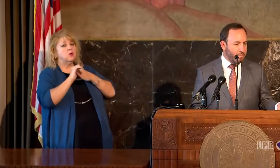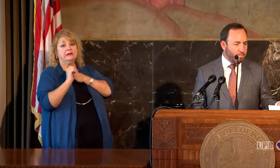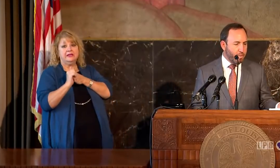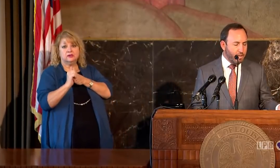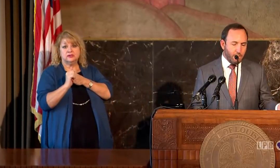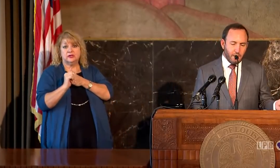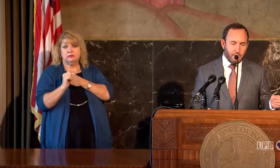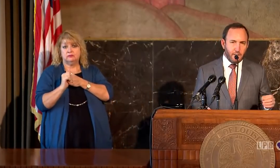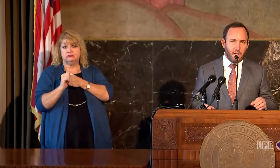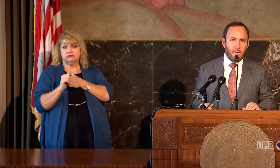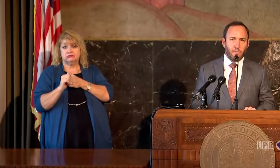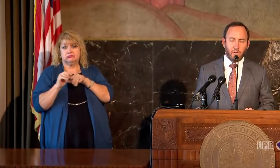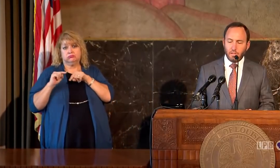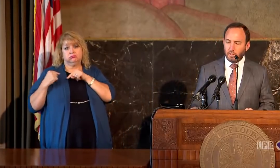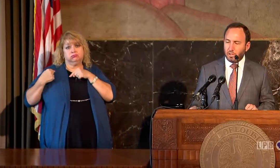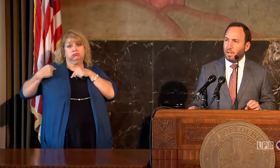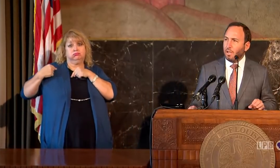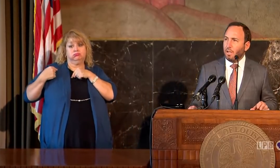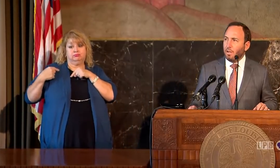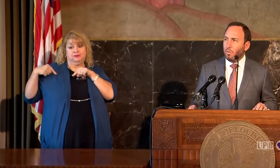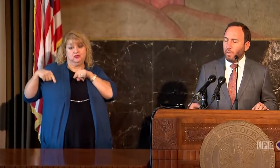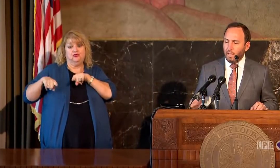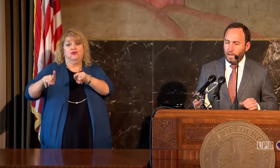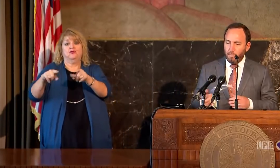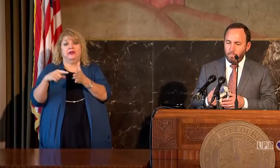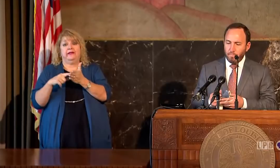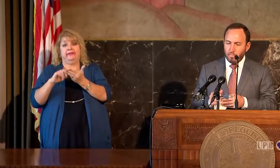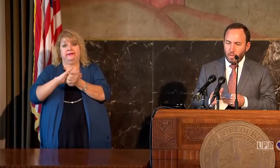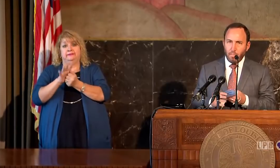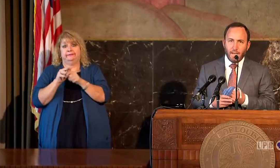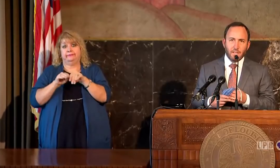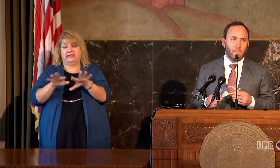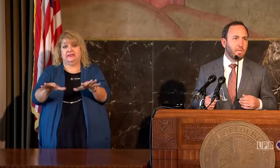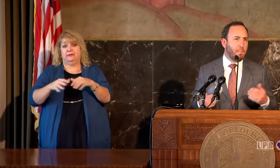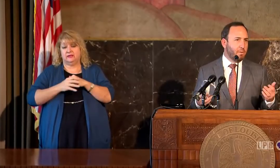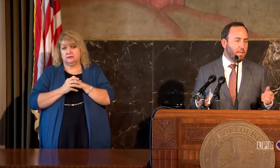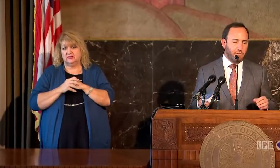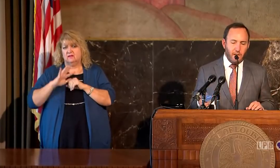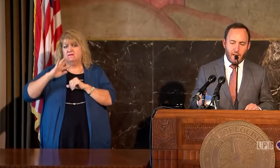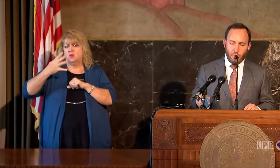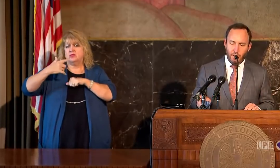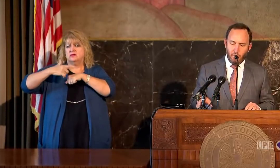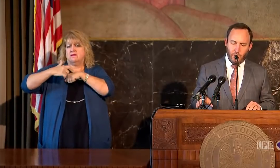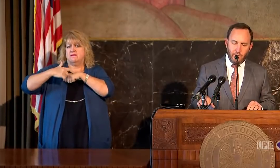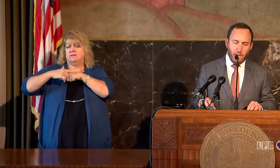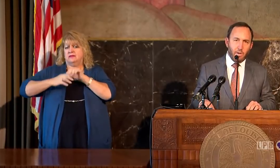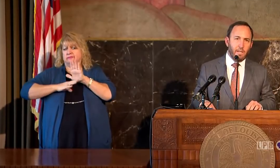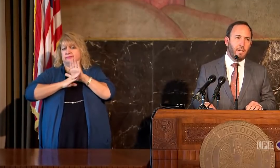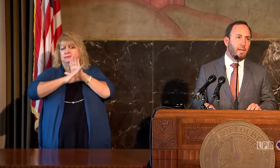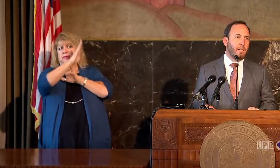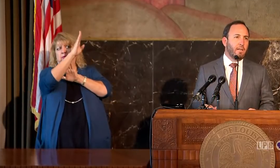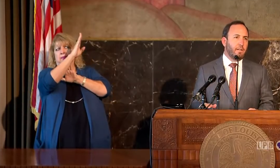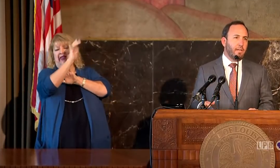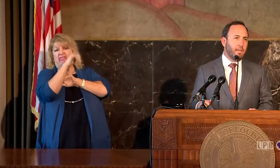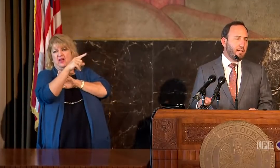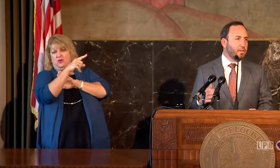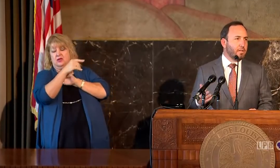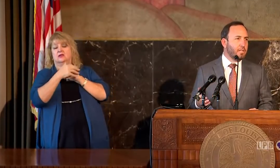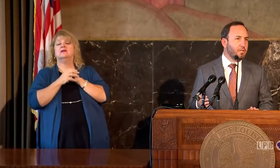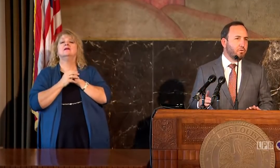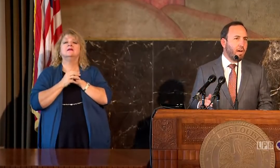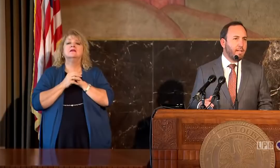this pandemic, and particularly the fourth surge. We, in the past couple times that we have chatted, we noted